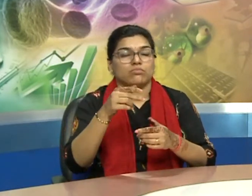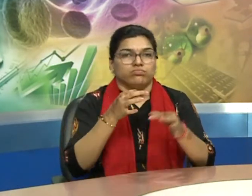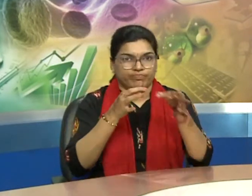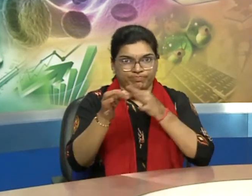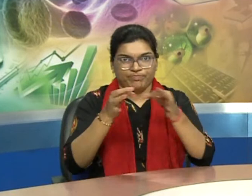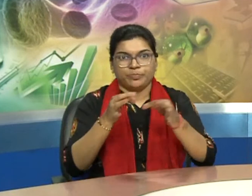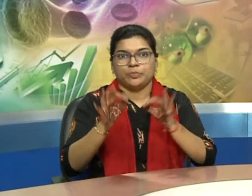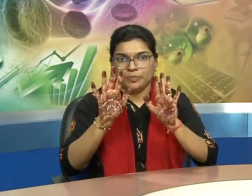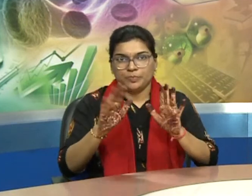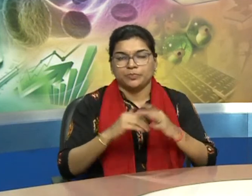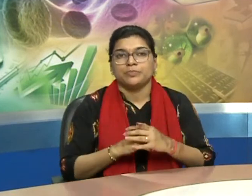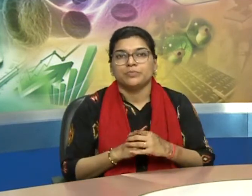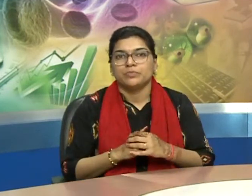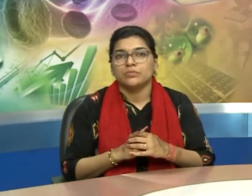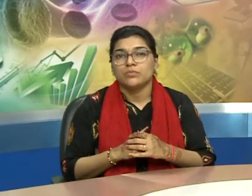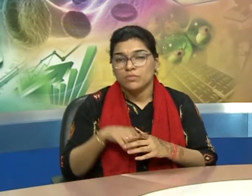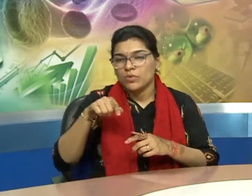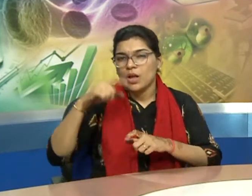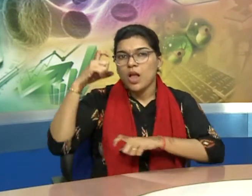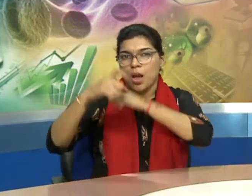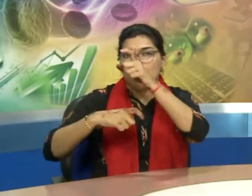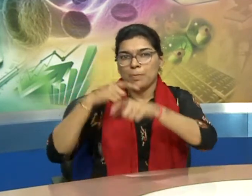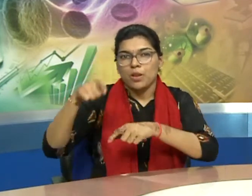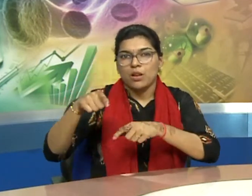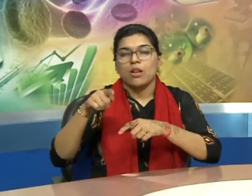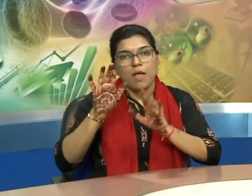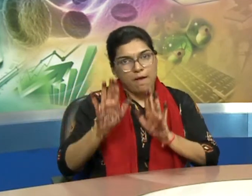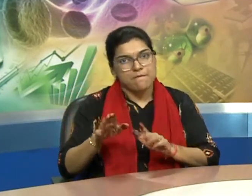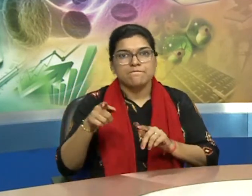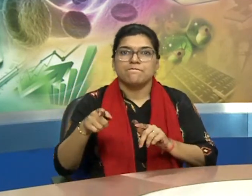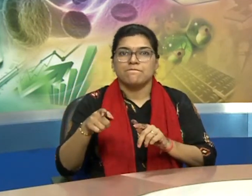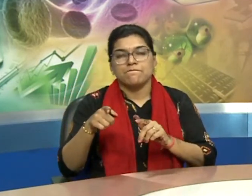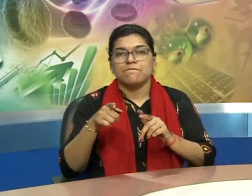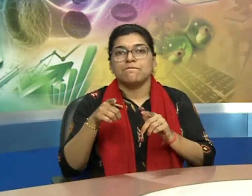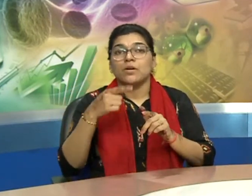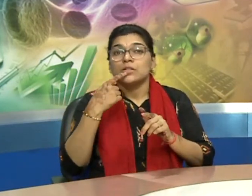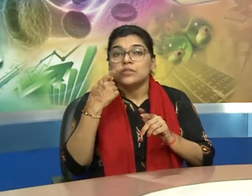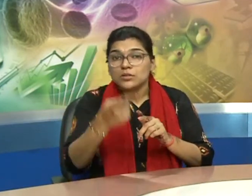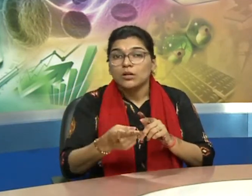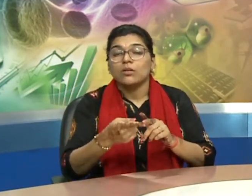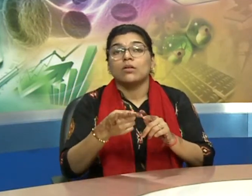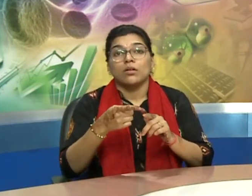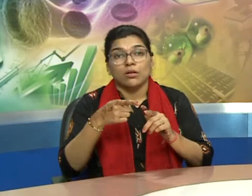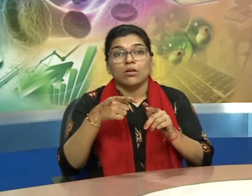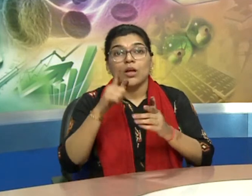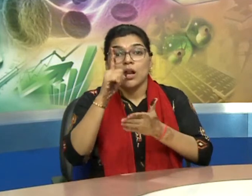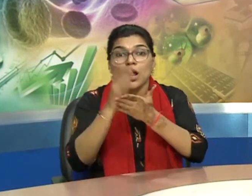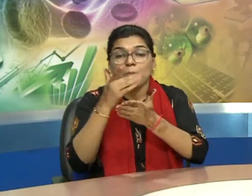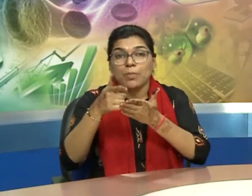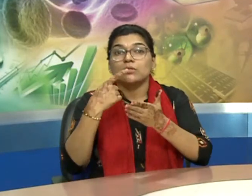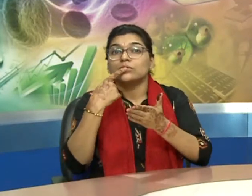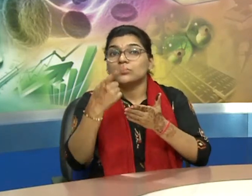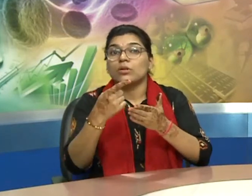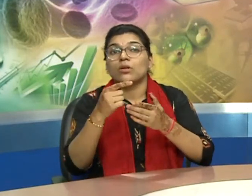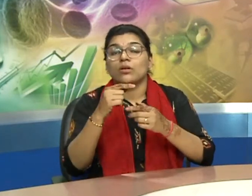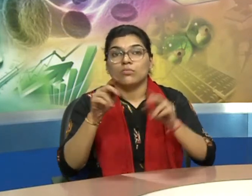Now, special library we have understood. Let us now understand the definition of special library according to the